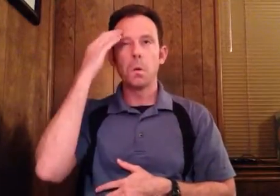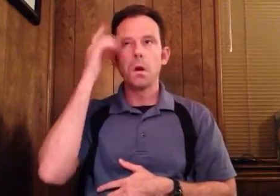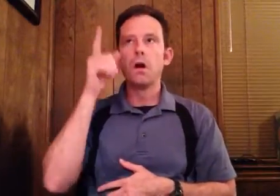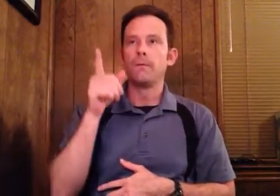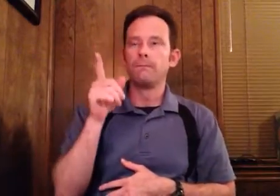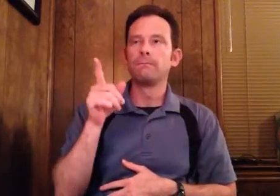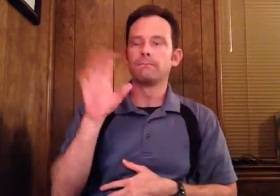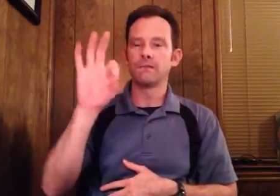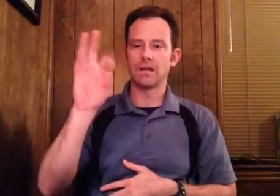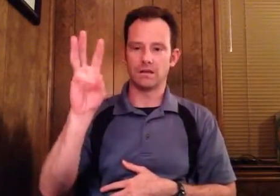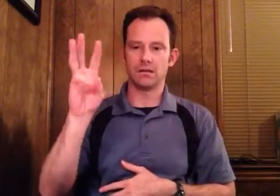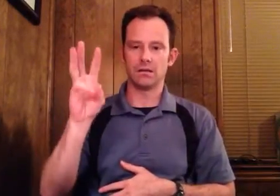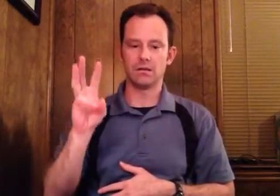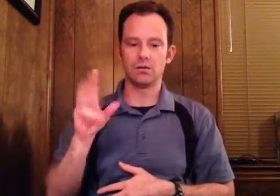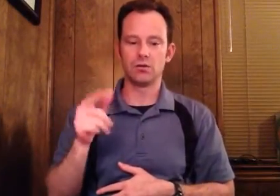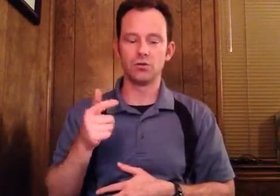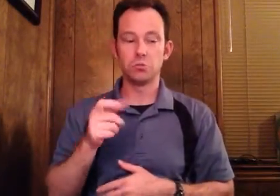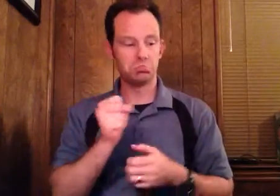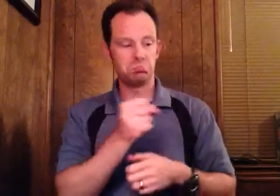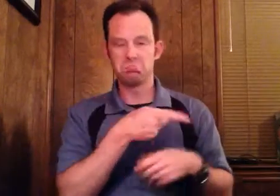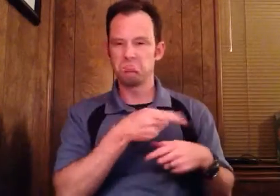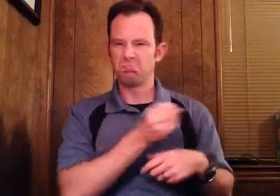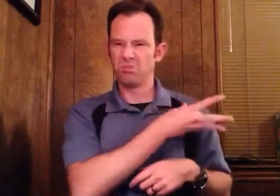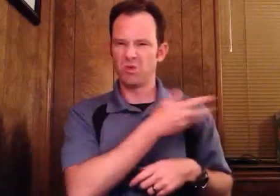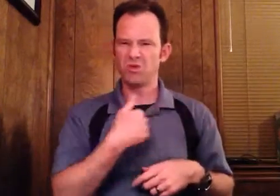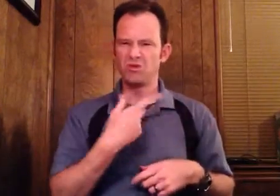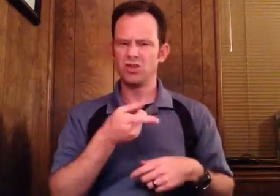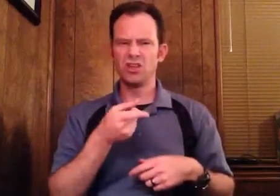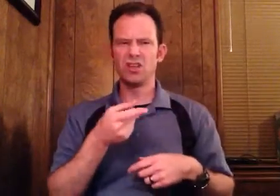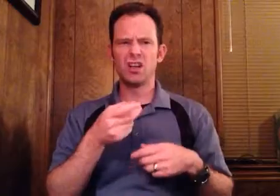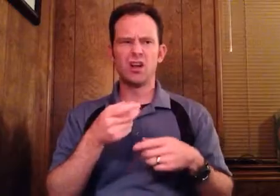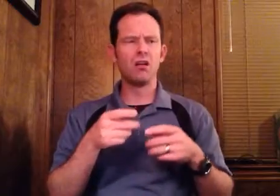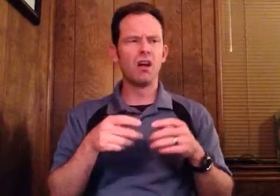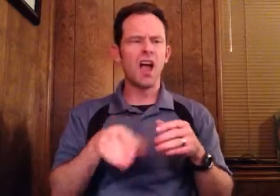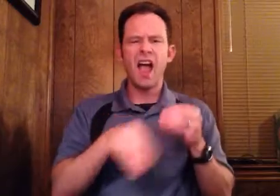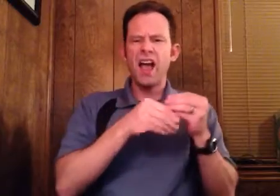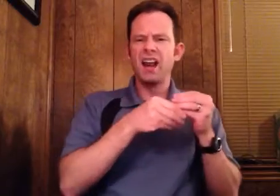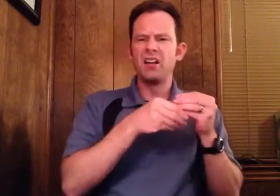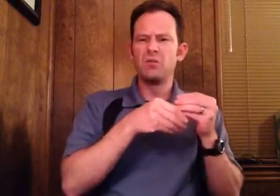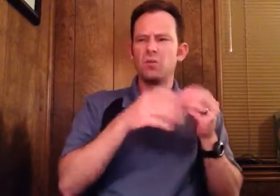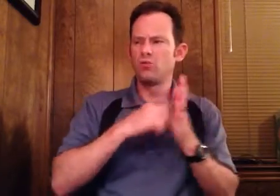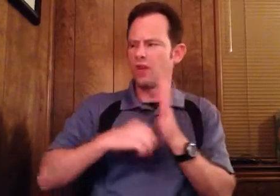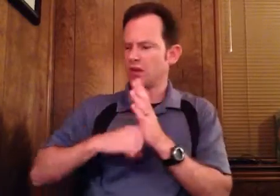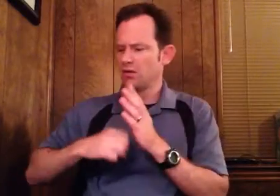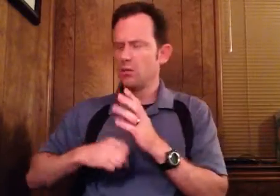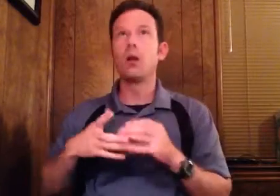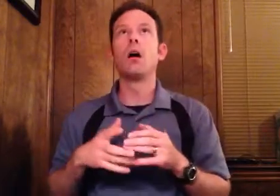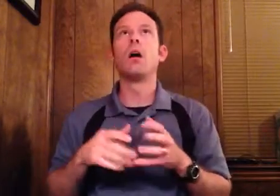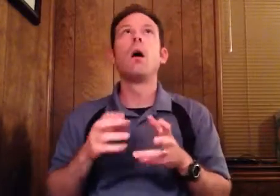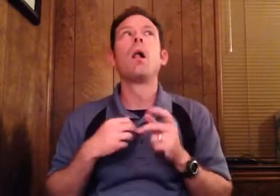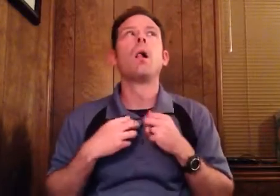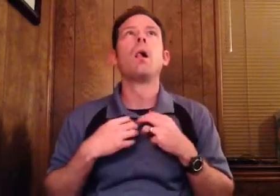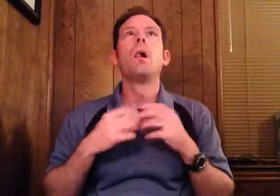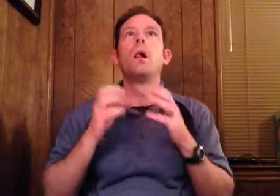away. So is she adding them or taking them away? Taking them away. Taking them away. Good. So should we add or should